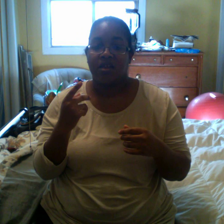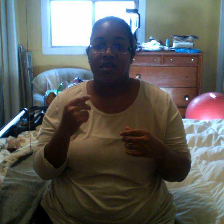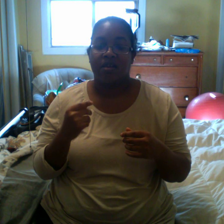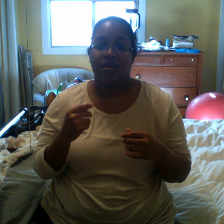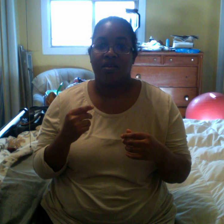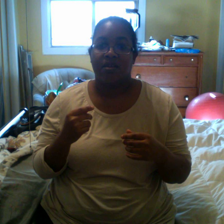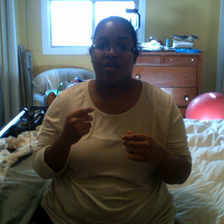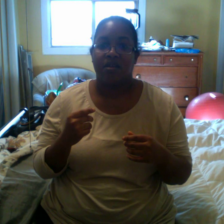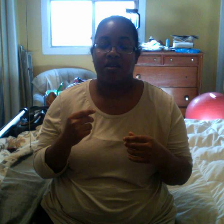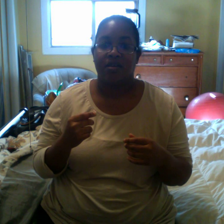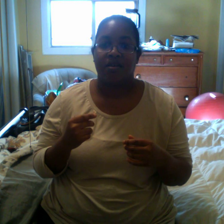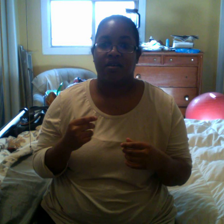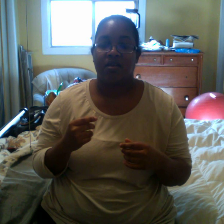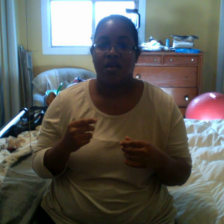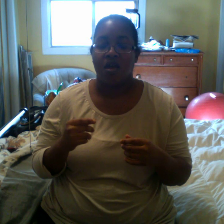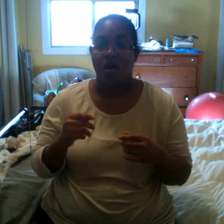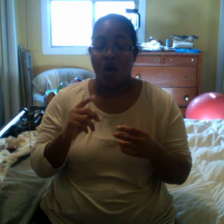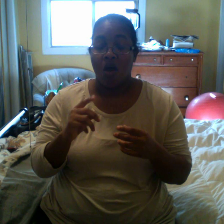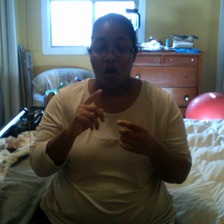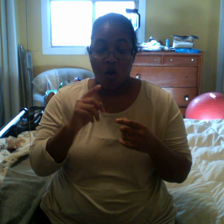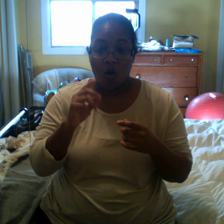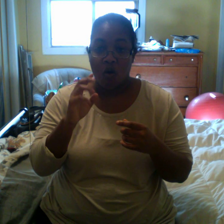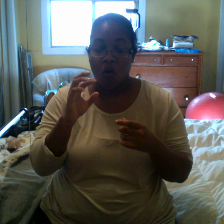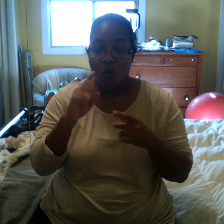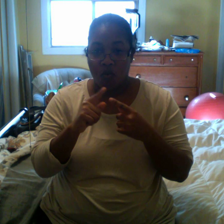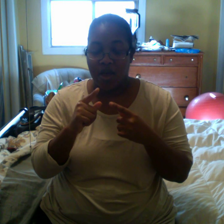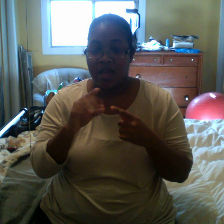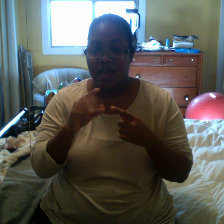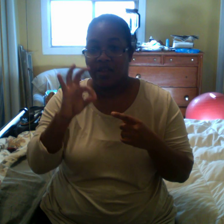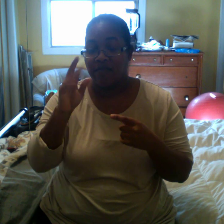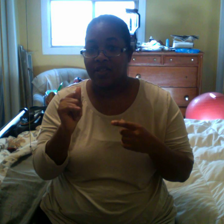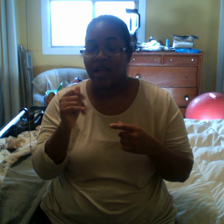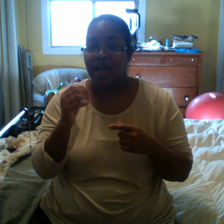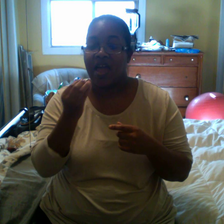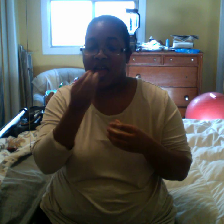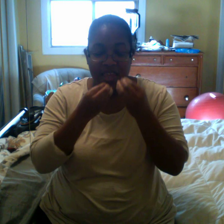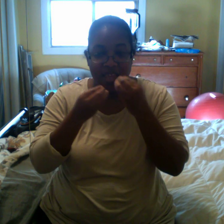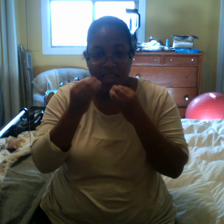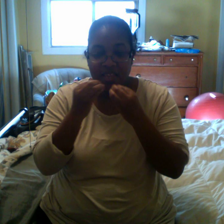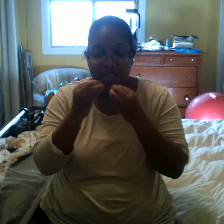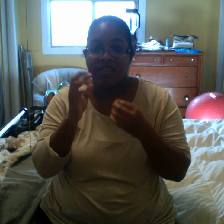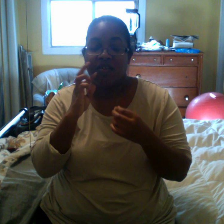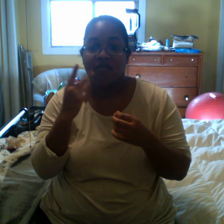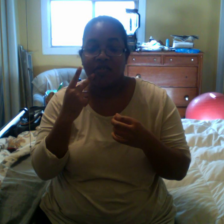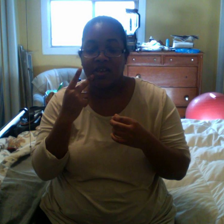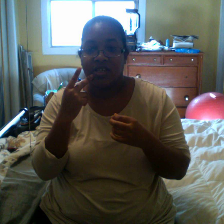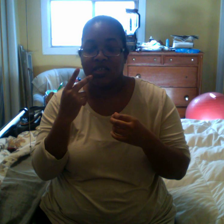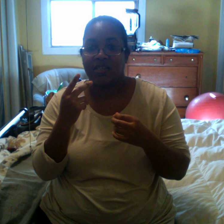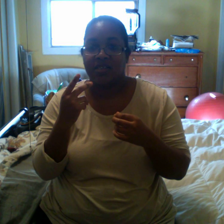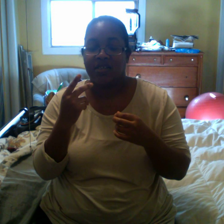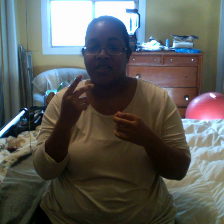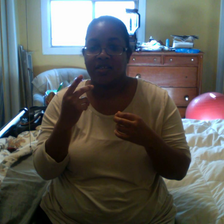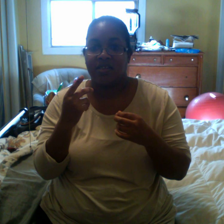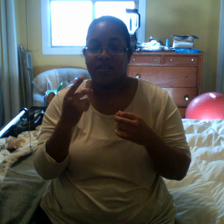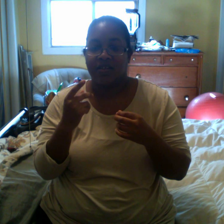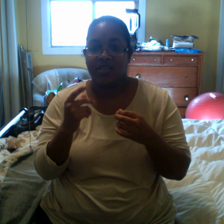bright red light. And when the channels see that red light, they're going to open up. They're going to cause that neuron to fire, and the sweet taste message will be sent to the brain.